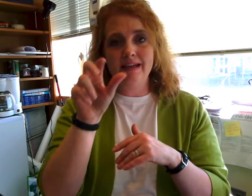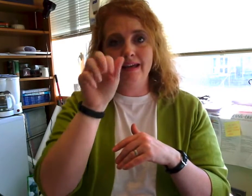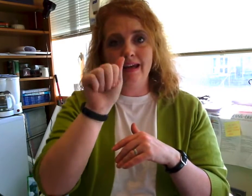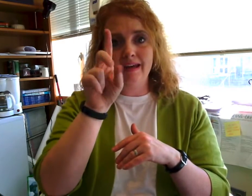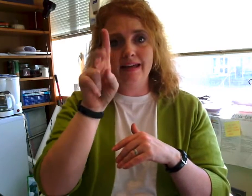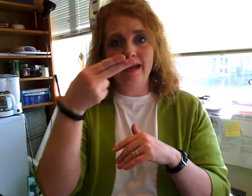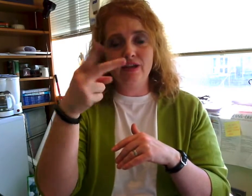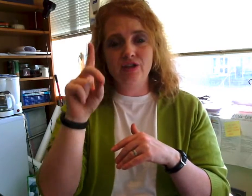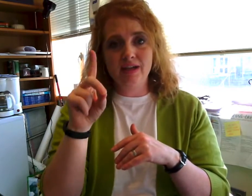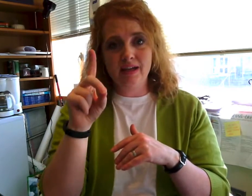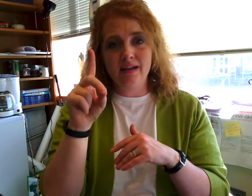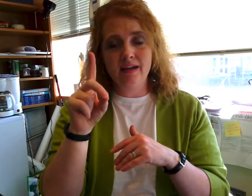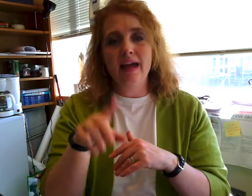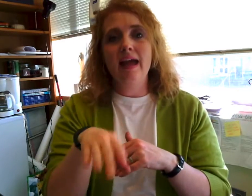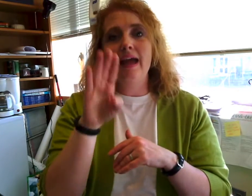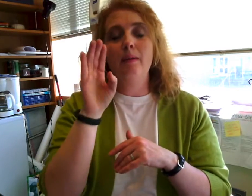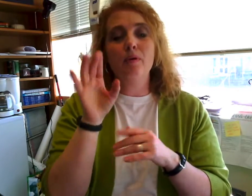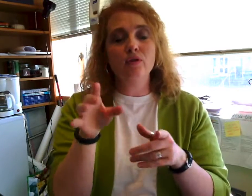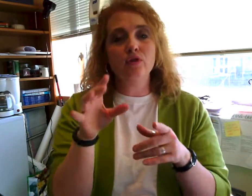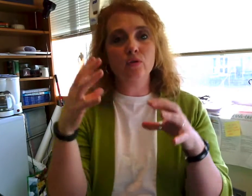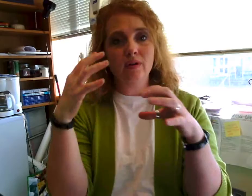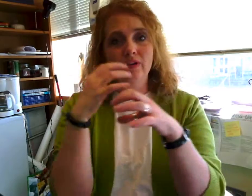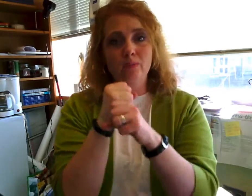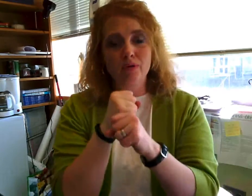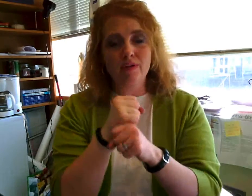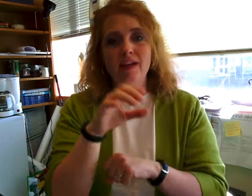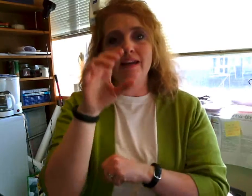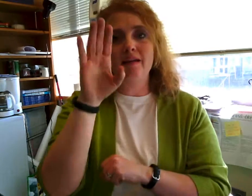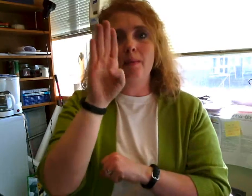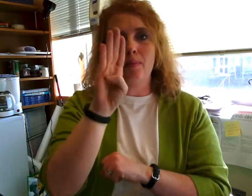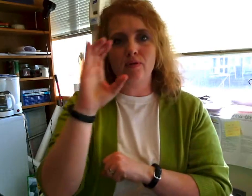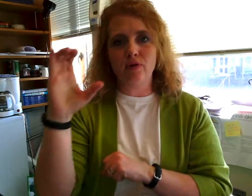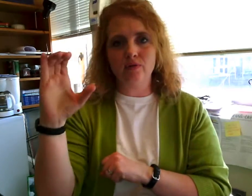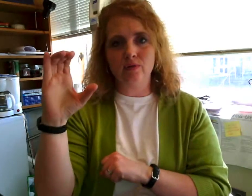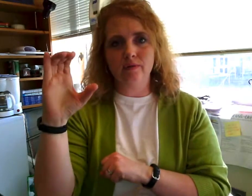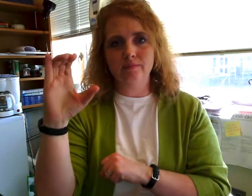ADD, ADHD, and birth control is abbreviated birth control.